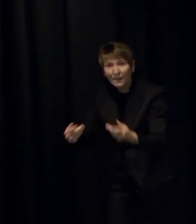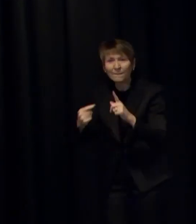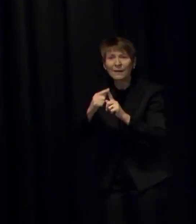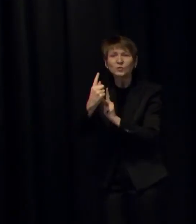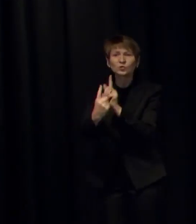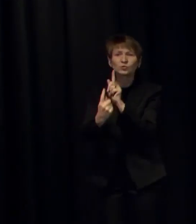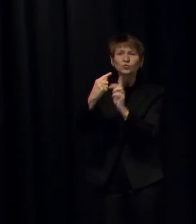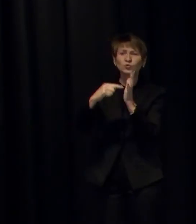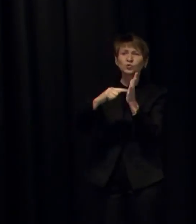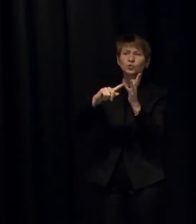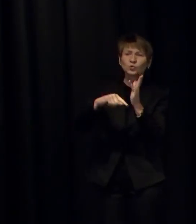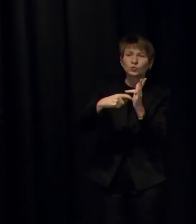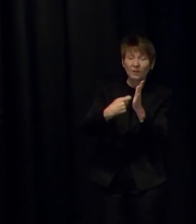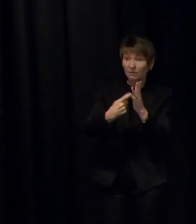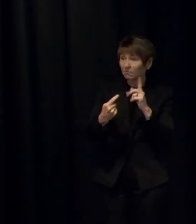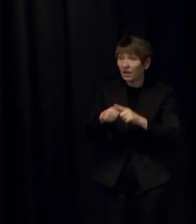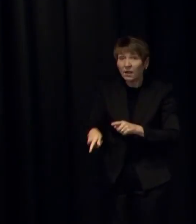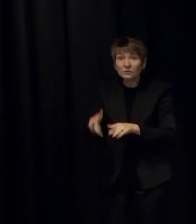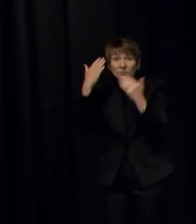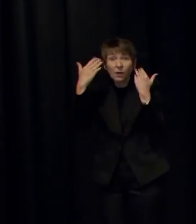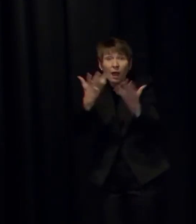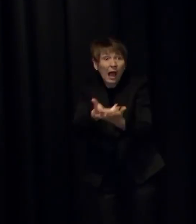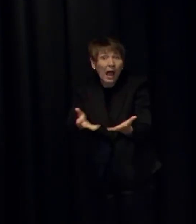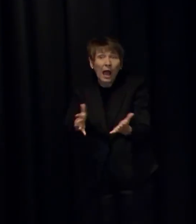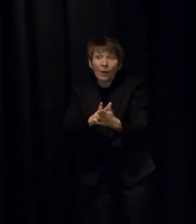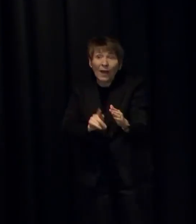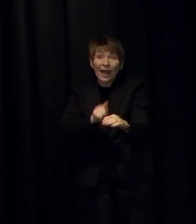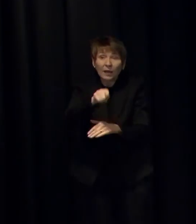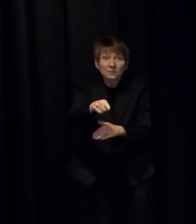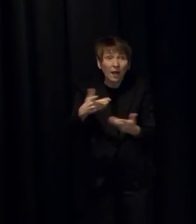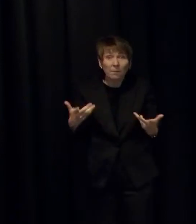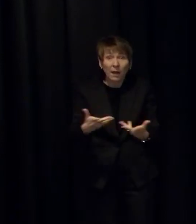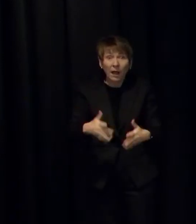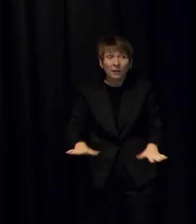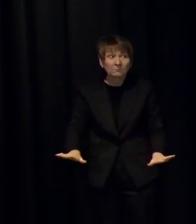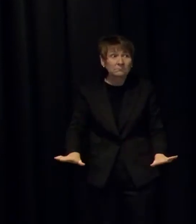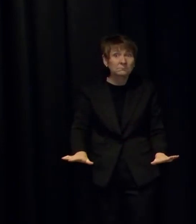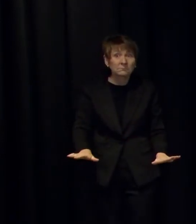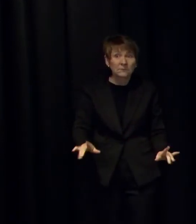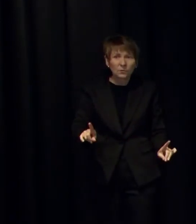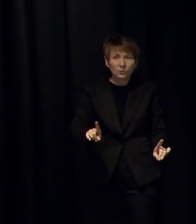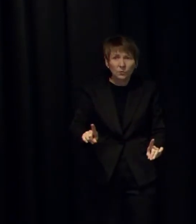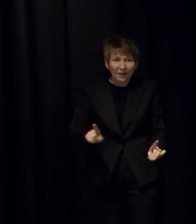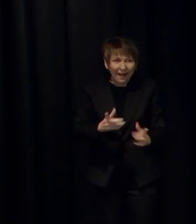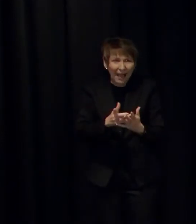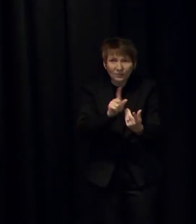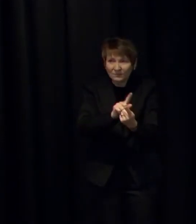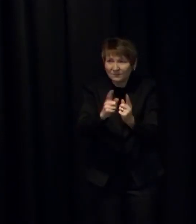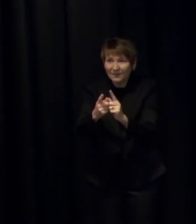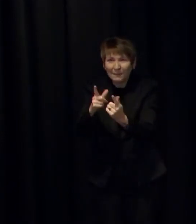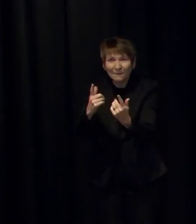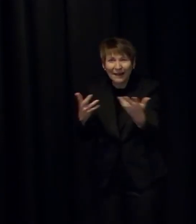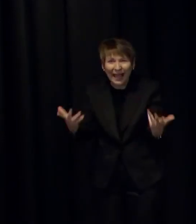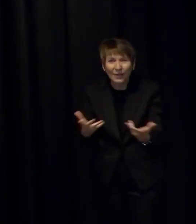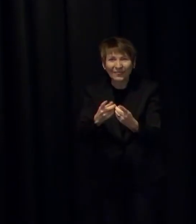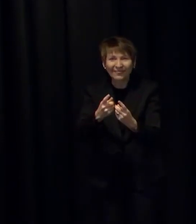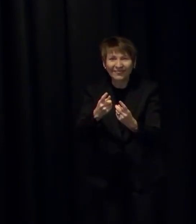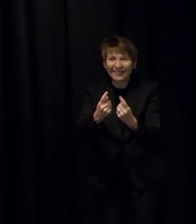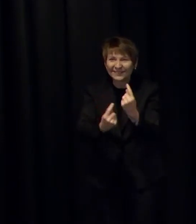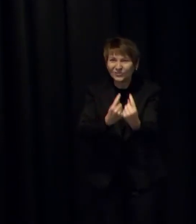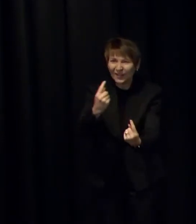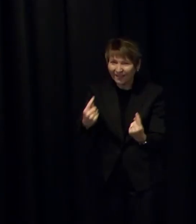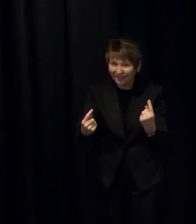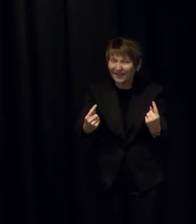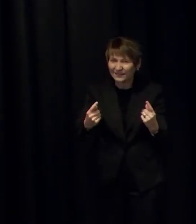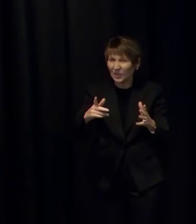around socialisation and kind of catching up on those things that they've missed. If you've got any specific issues about the education roadmap, I'm happy to come back